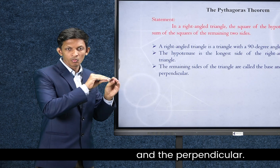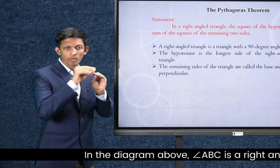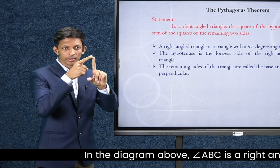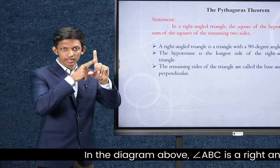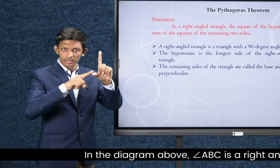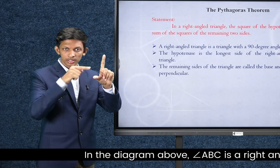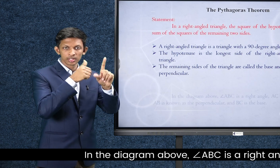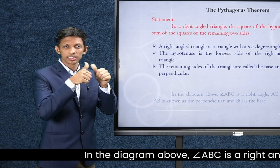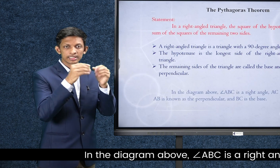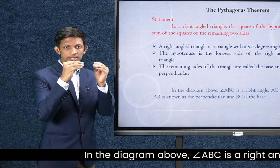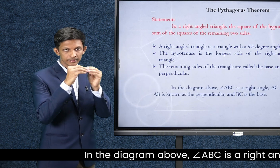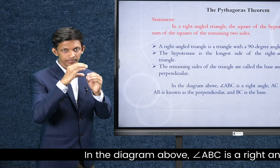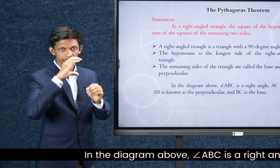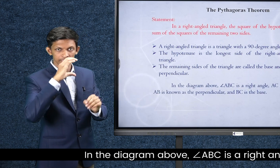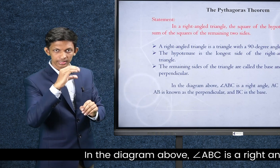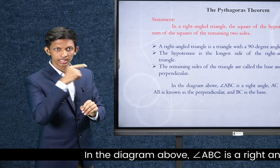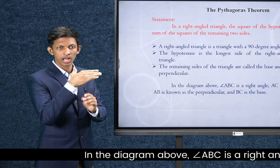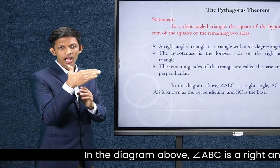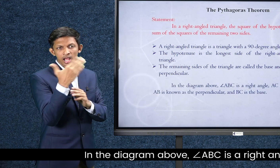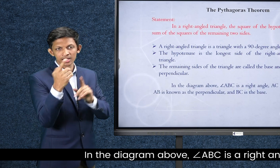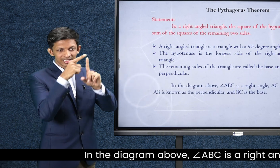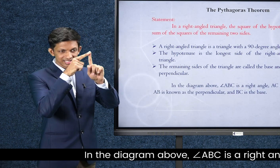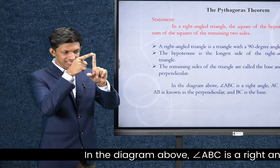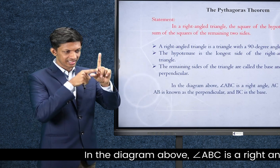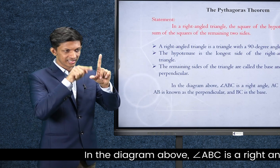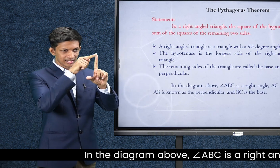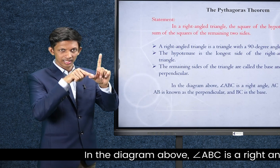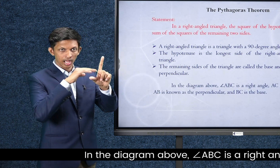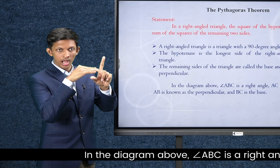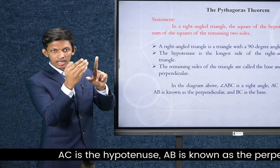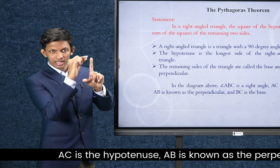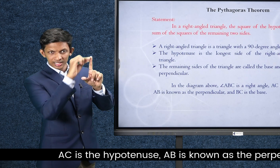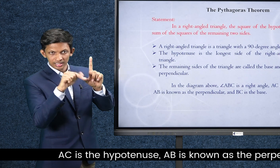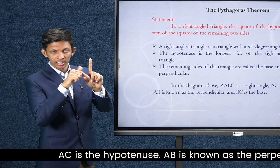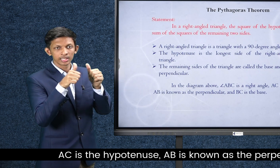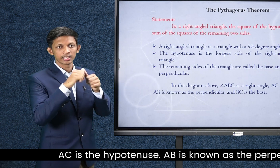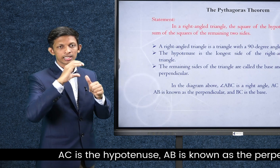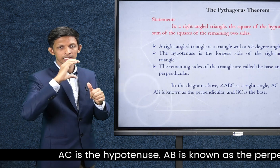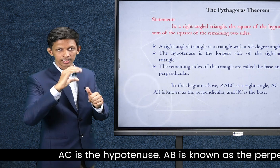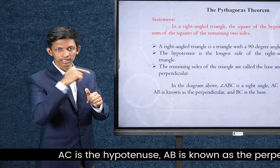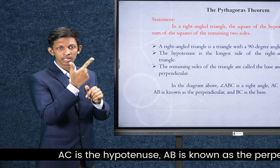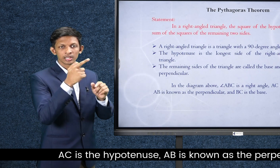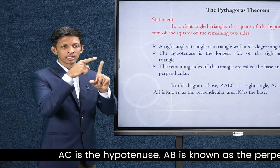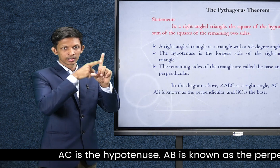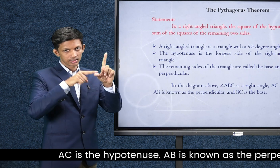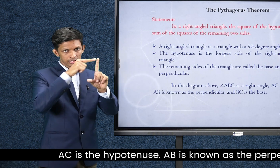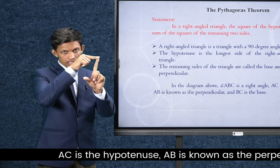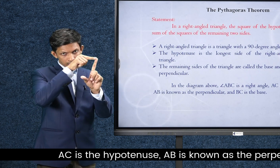In the diagram above, angle ABC is a right angle. AC is the hypotenuse, AB is